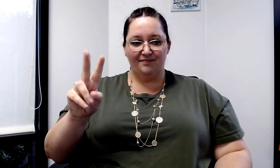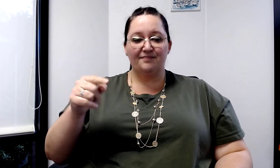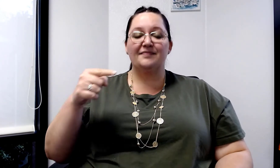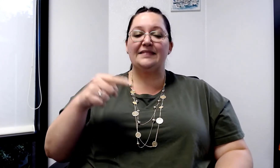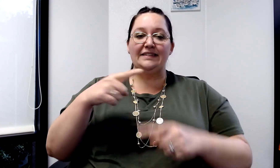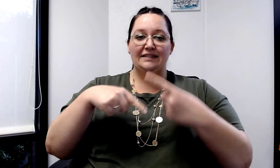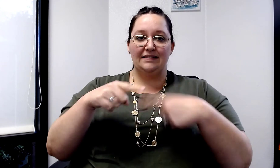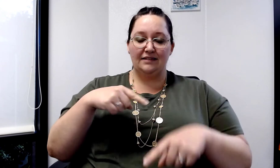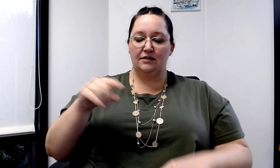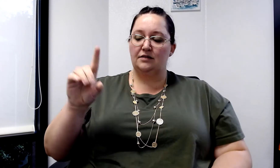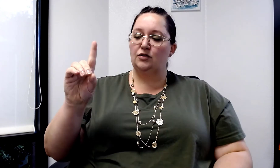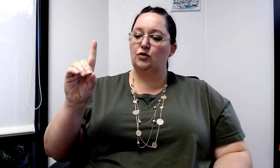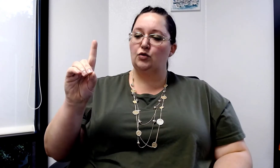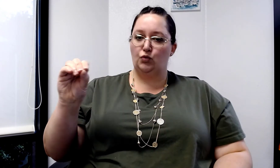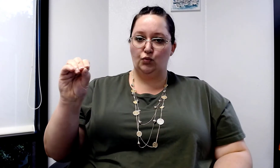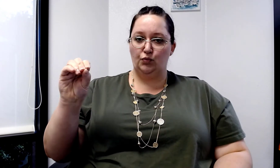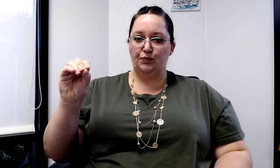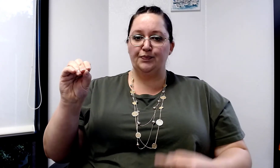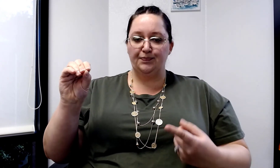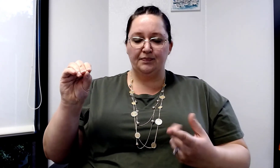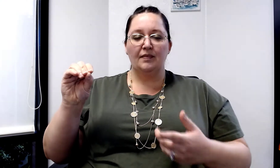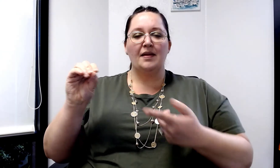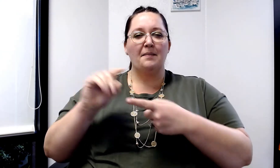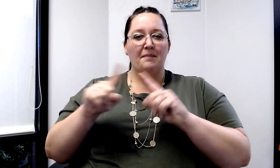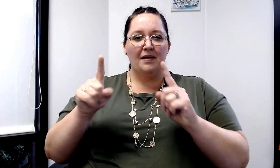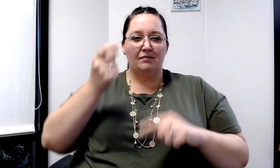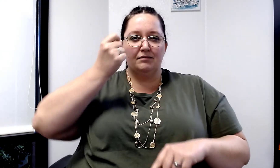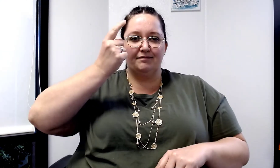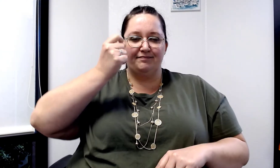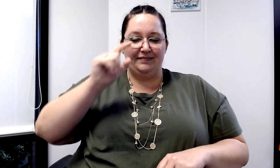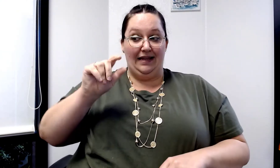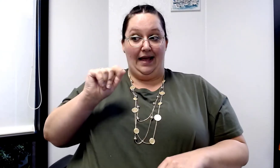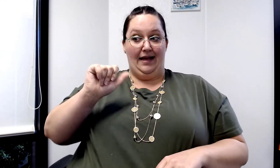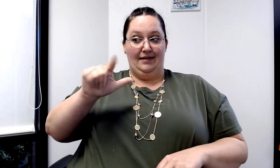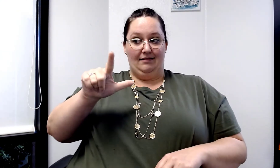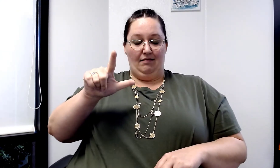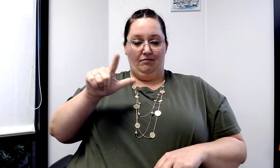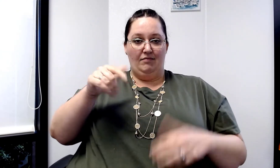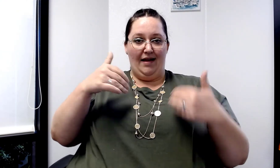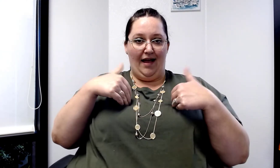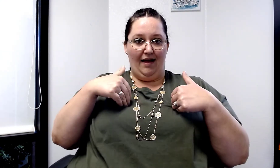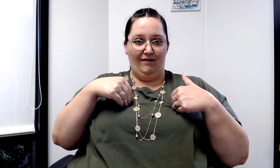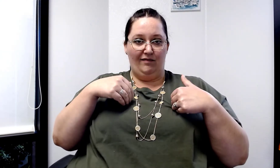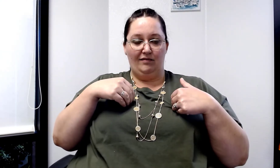Number 52. This sign is a fingerspelled loan sign, do.